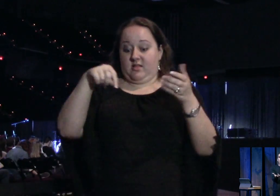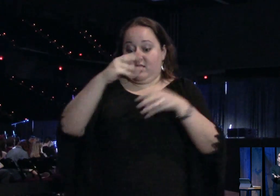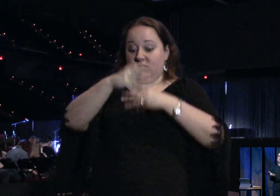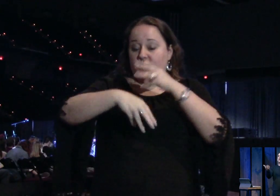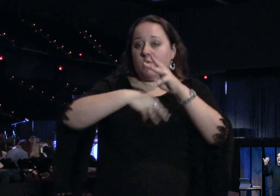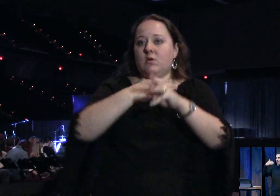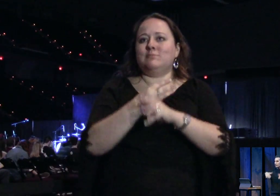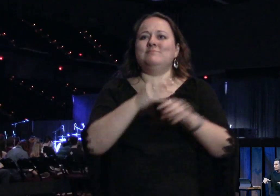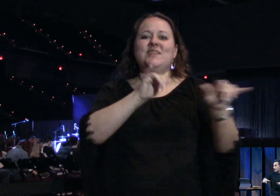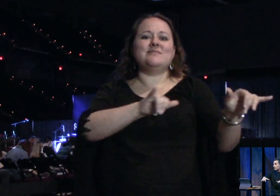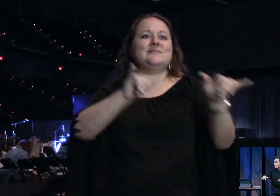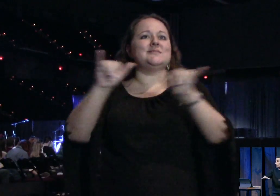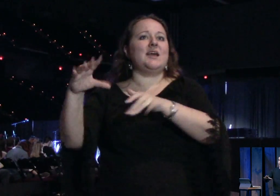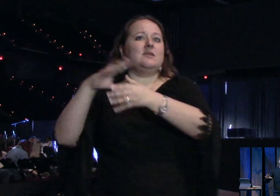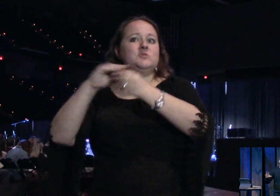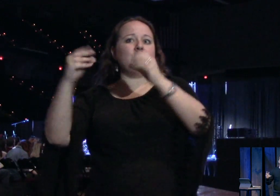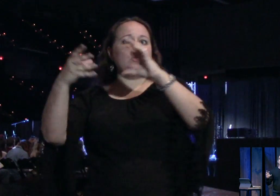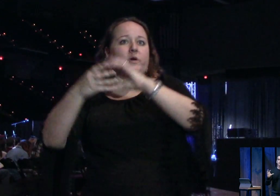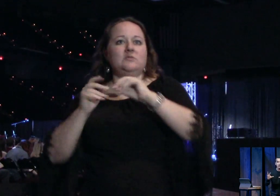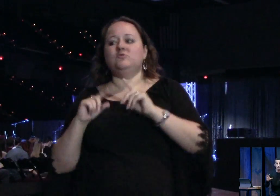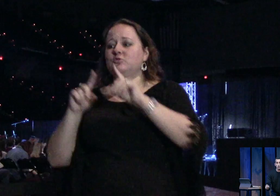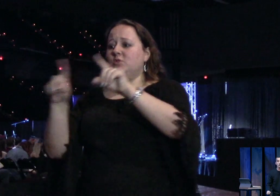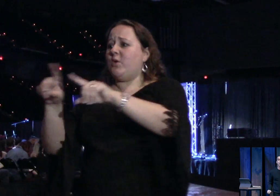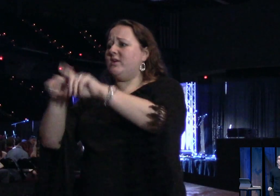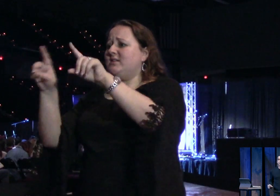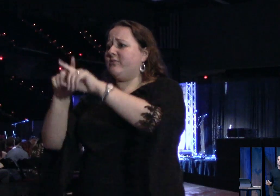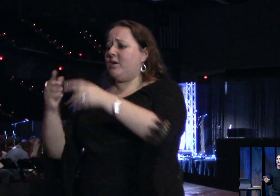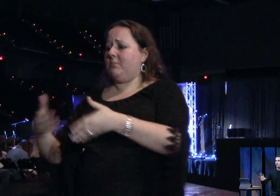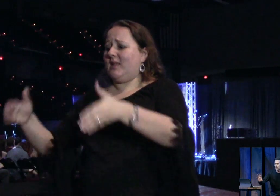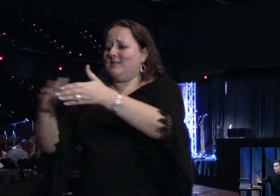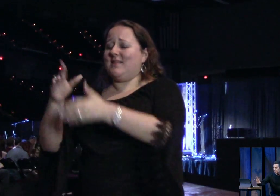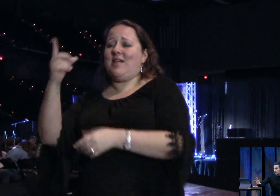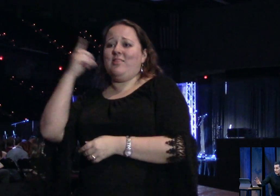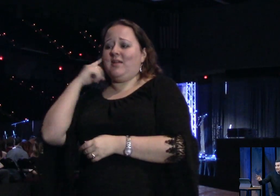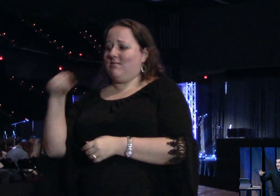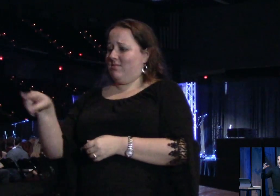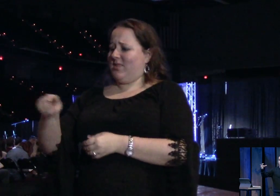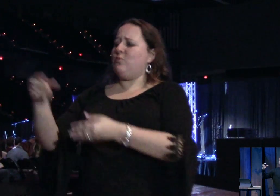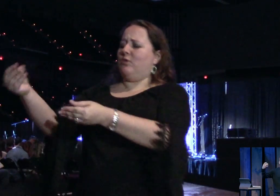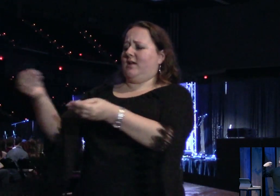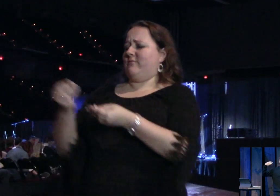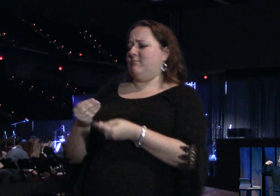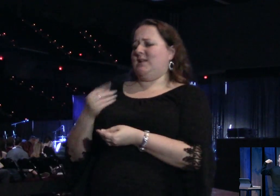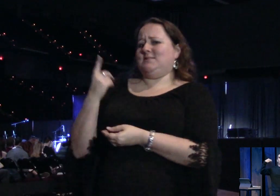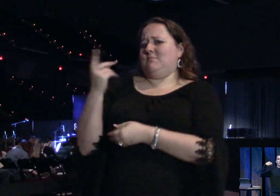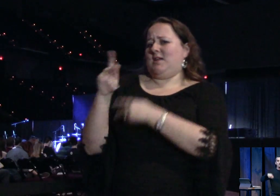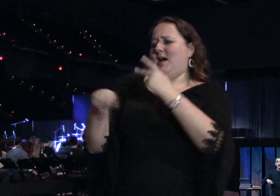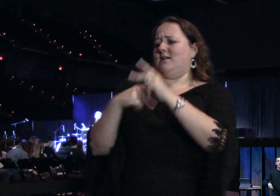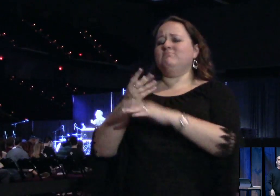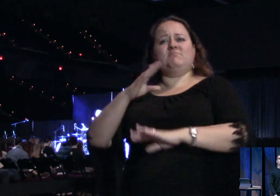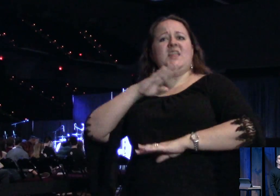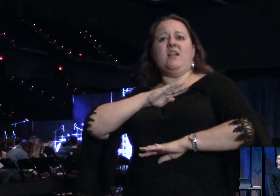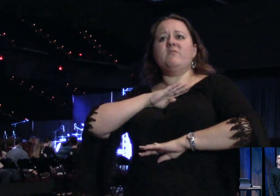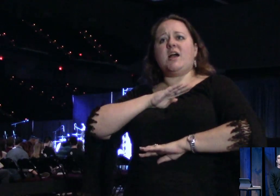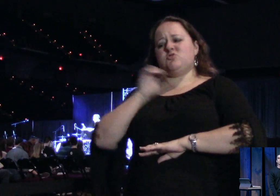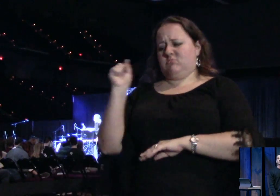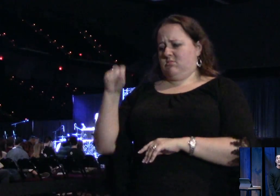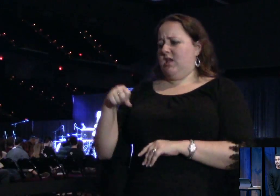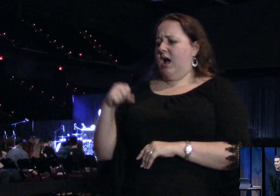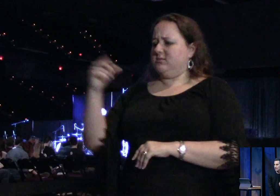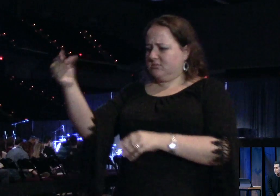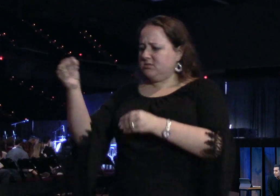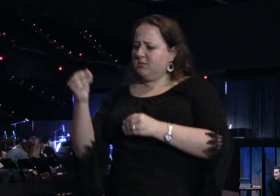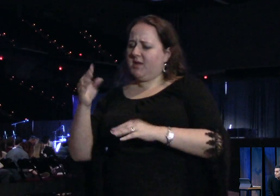frustratingly empty. Everything in this world has the same story. You go to different things thinking that they're going to provide you with some type